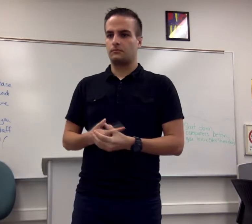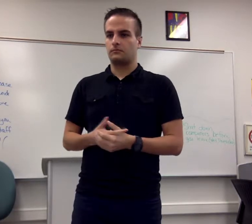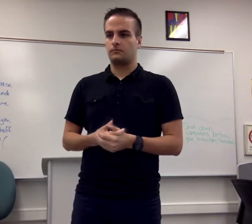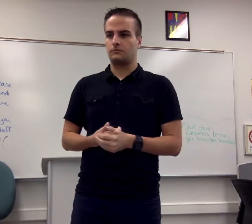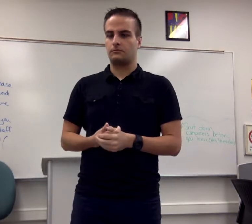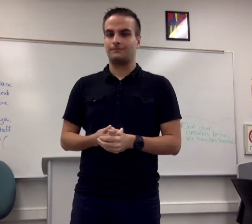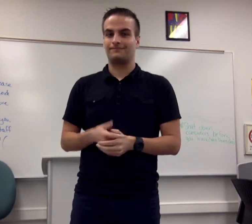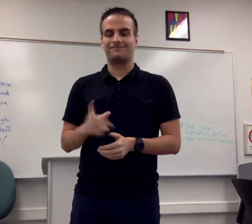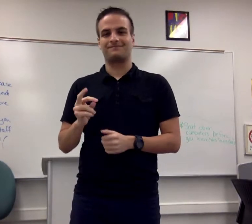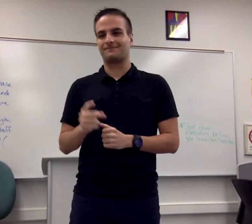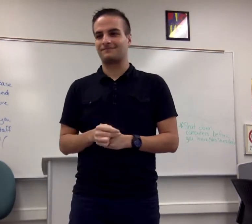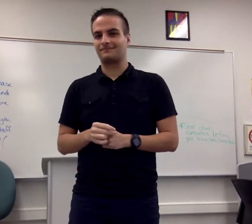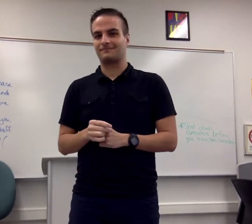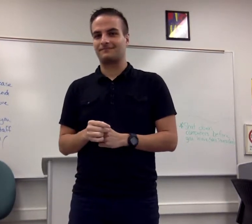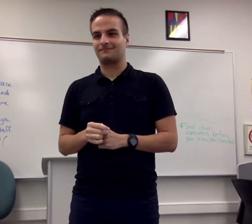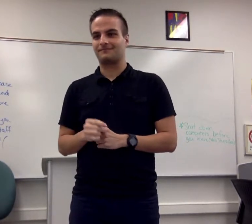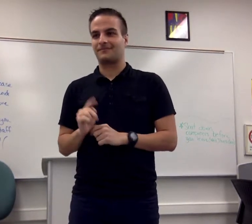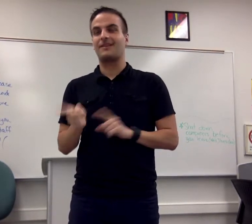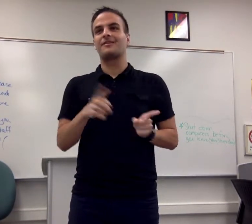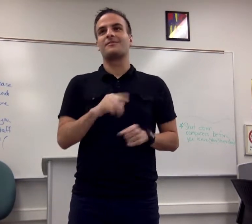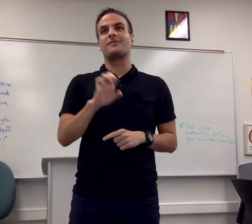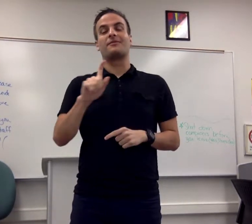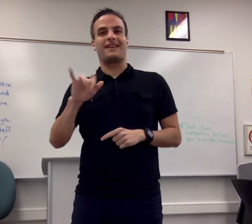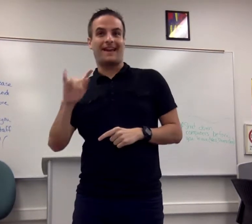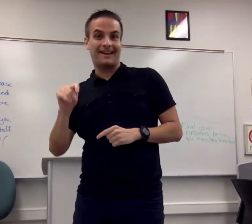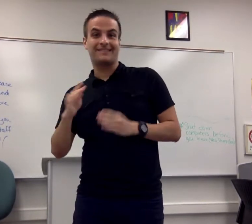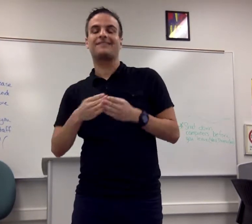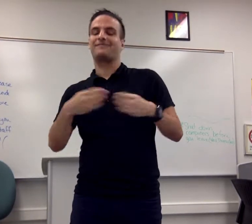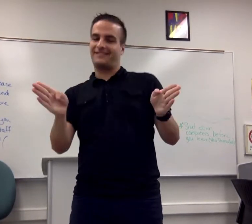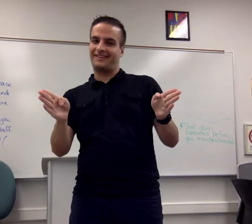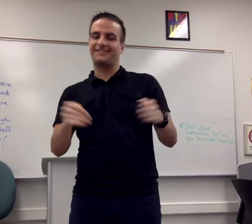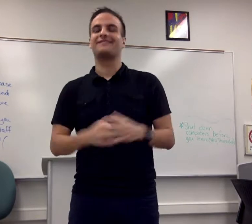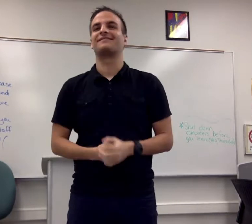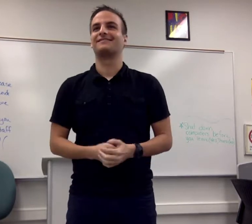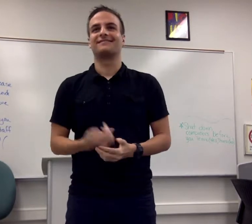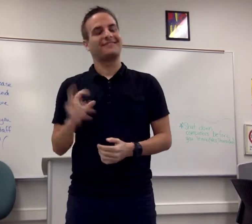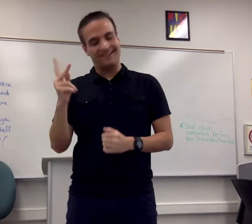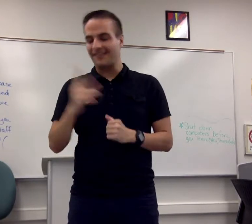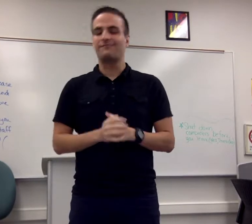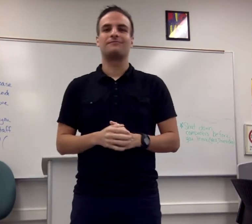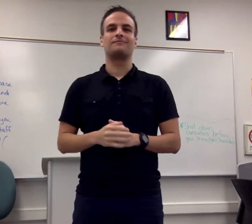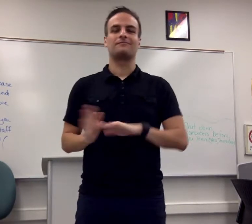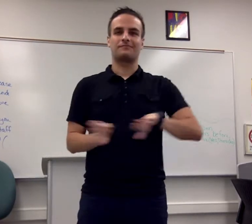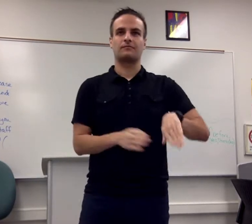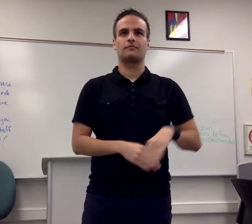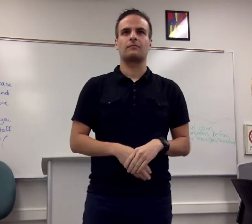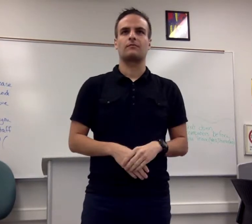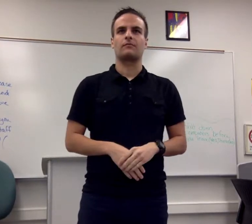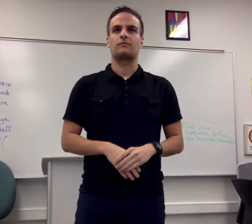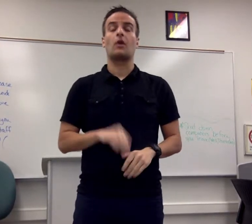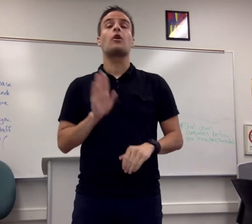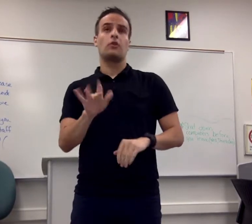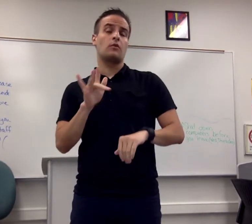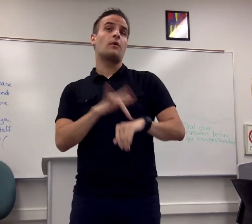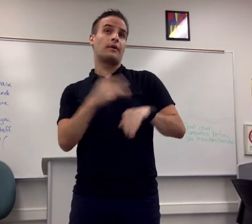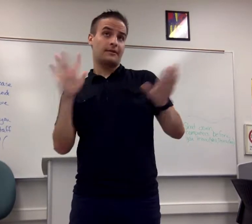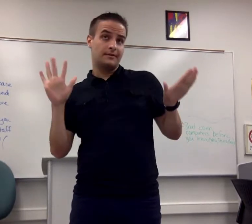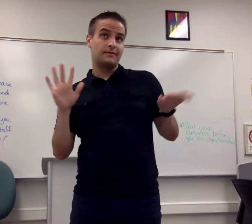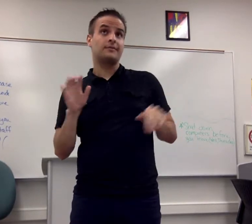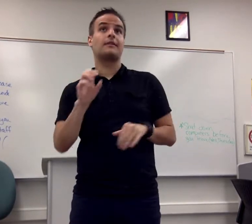She went into through the exit gate. Okay, we're good. Okay, so you are attending a seminar on deaf education